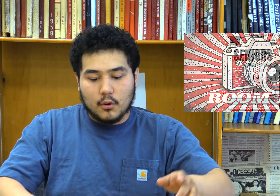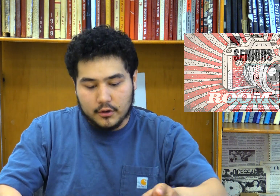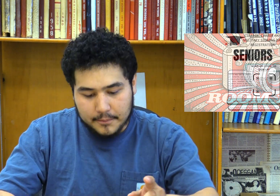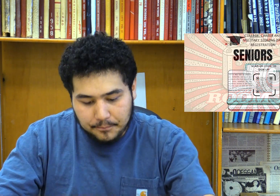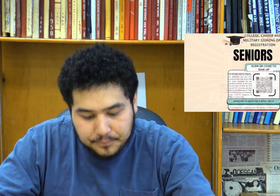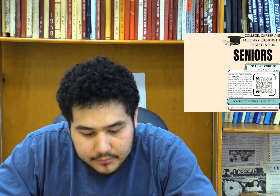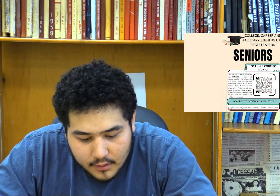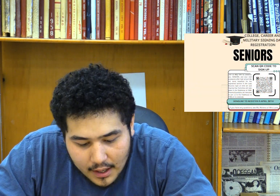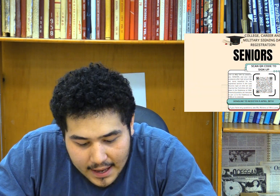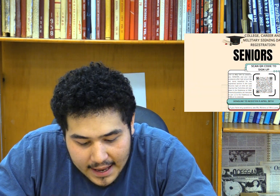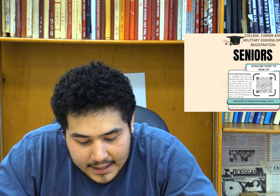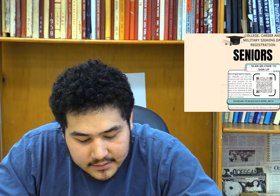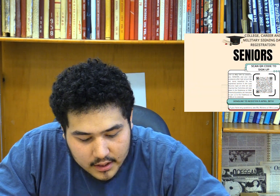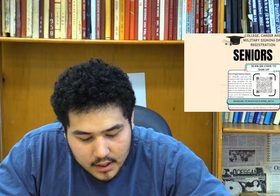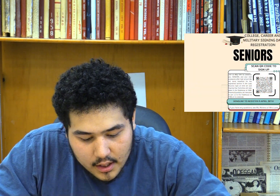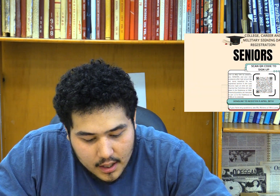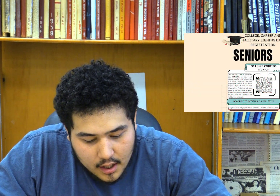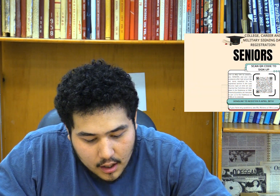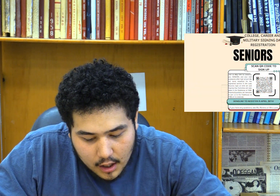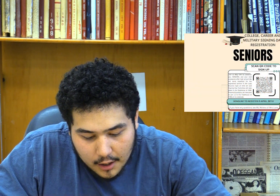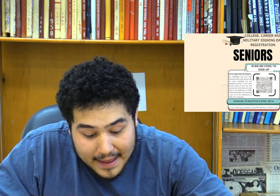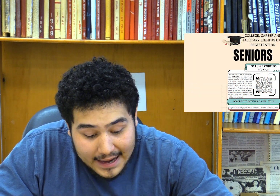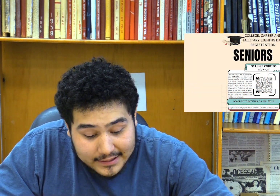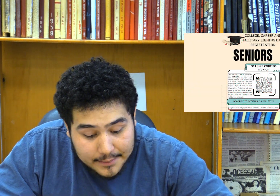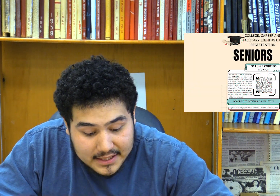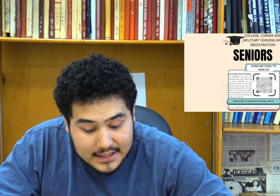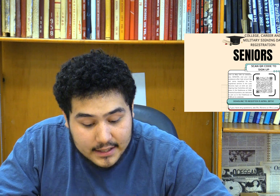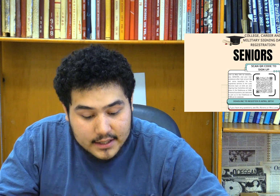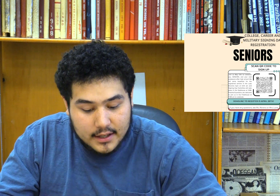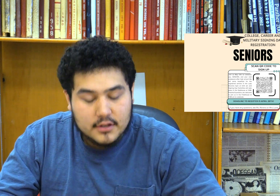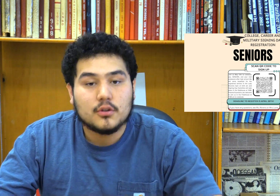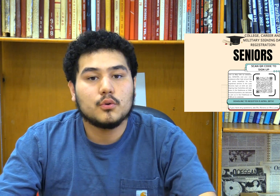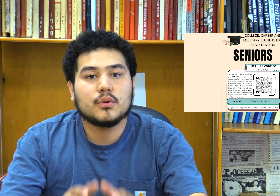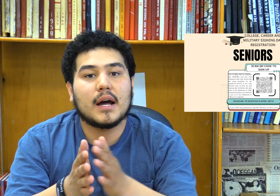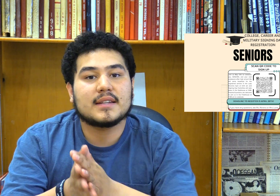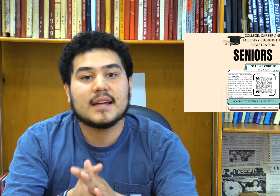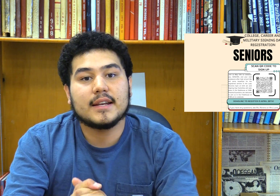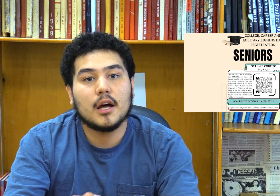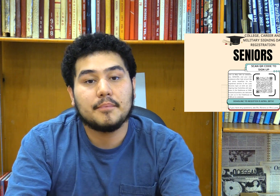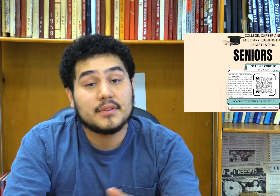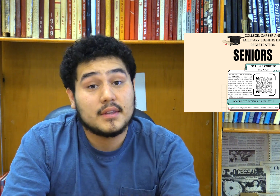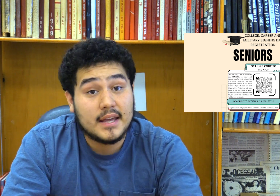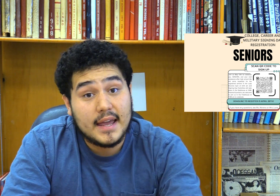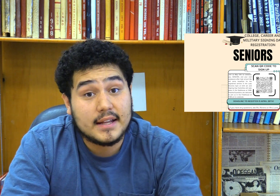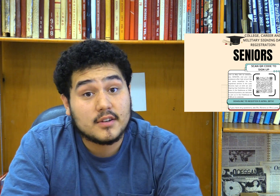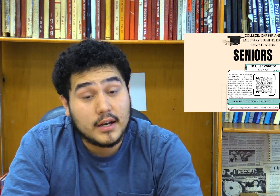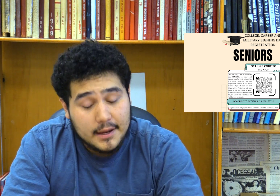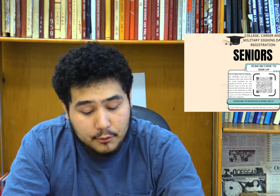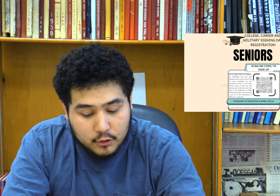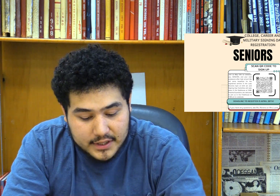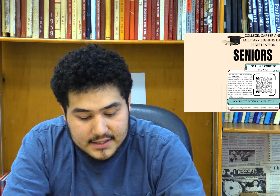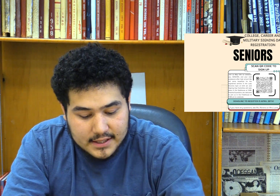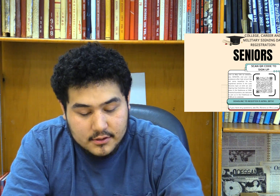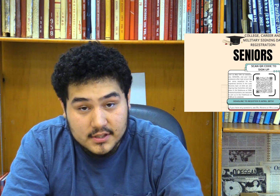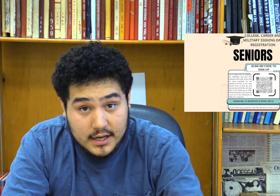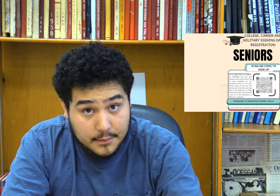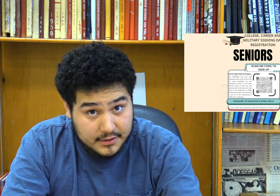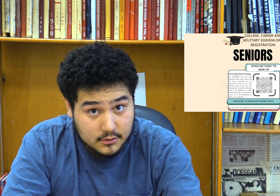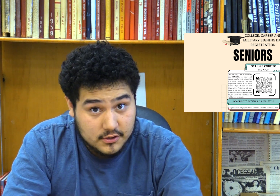order. And academic signing, you got to sign up. It ends on April 26th, so sign up as soon as you